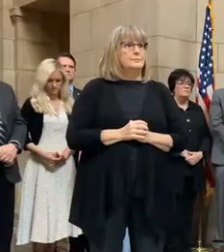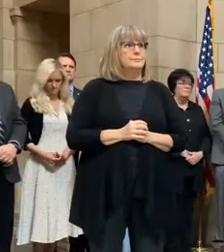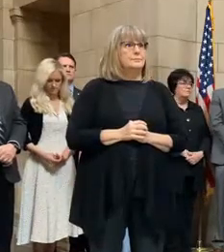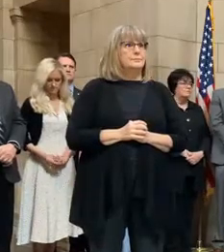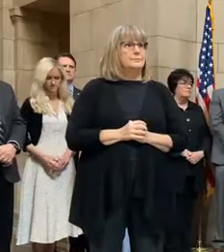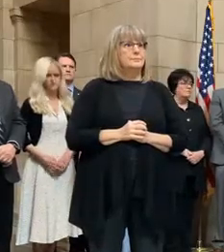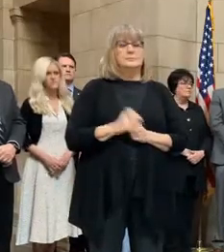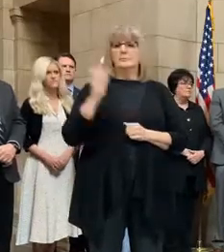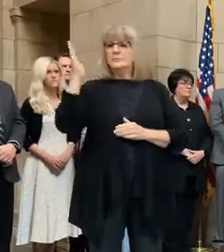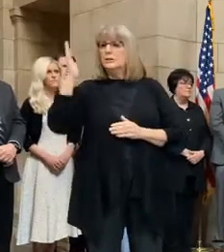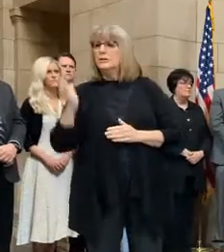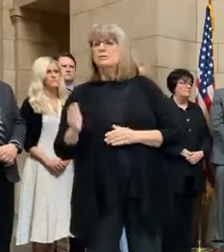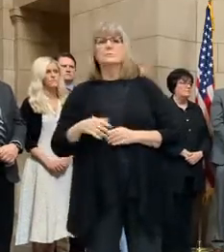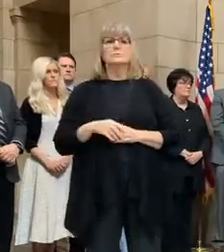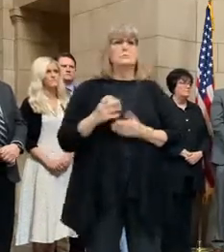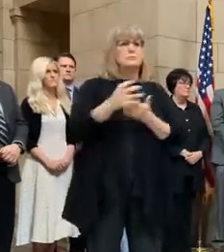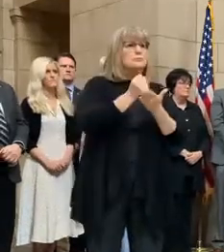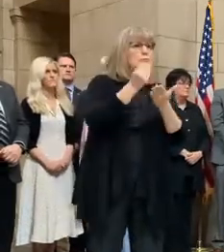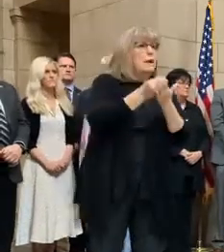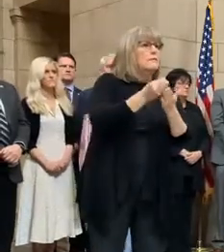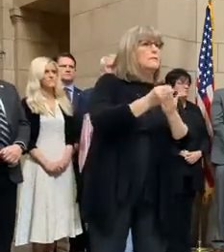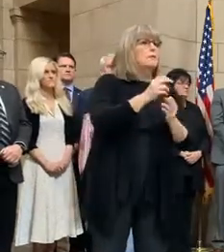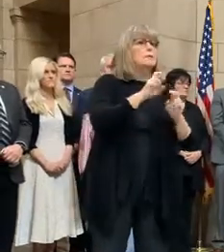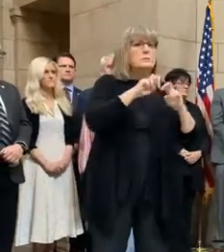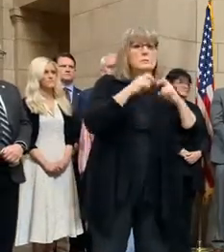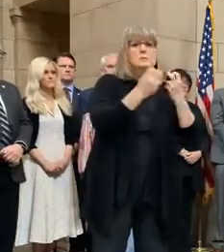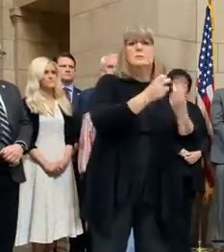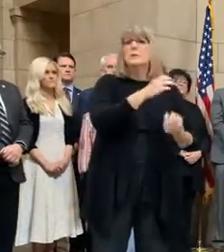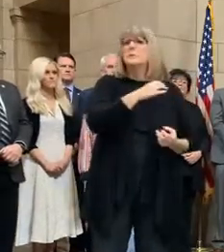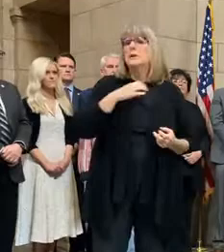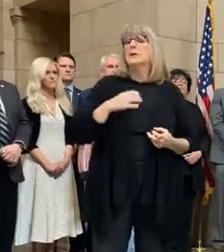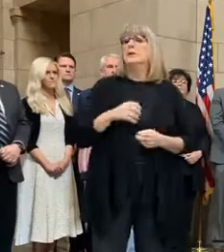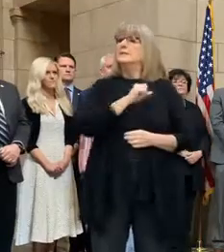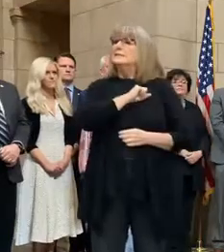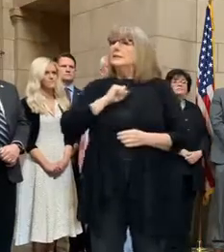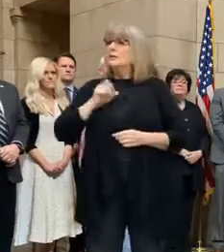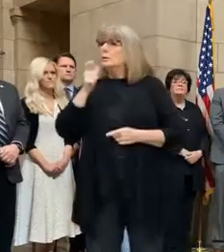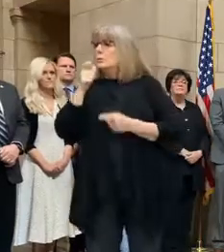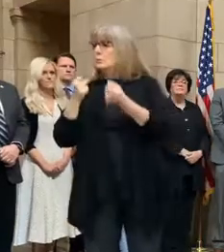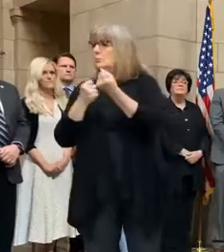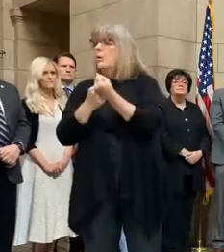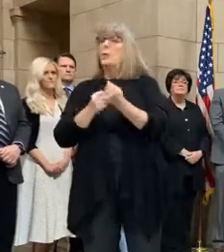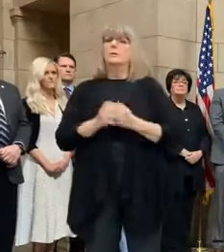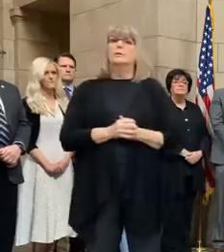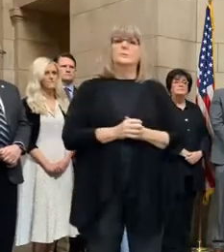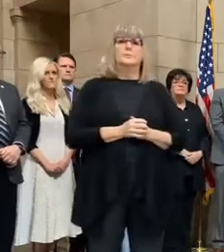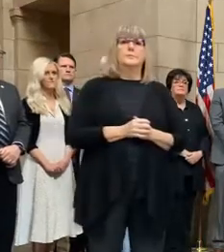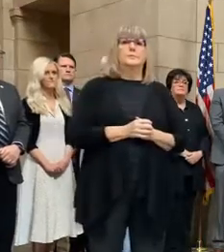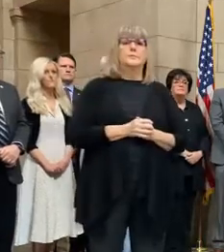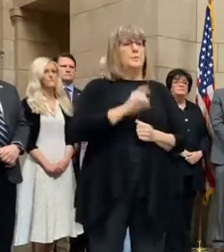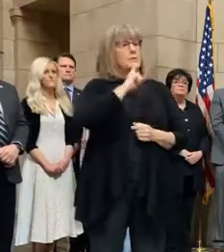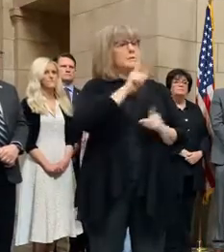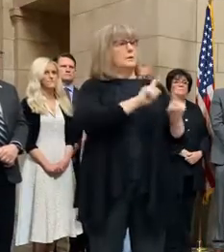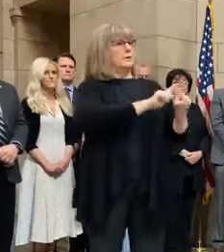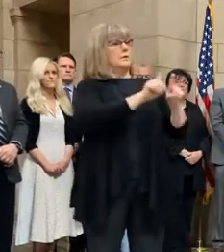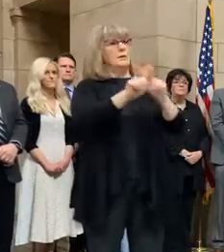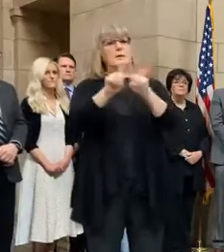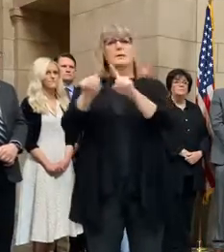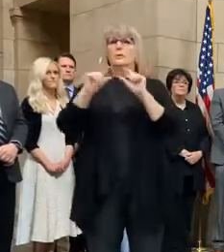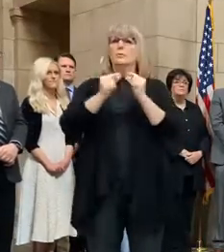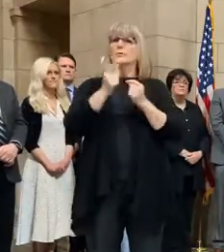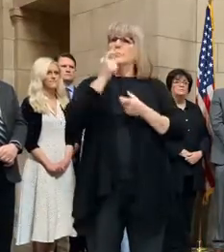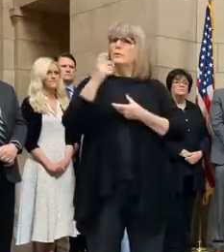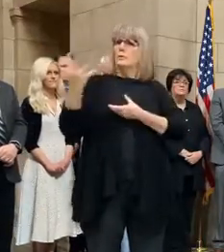by the Speaker, the Revenue Committee, all the senators who supported this bill, all the different groups that